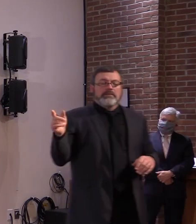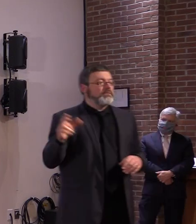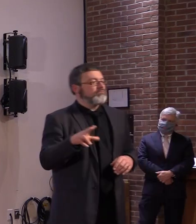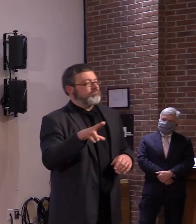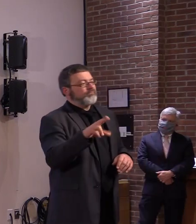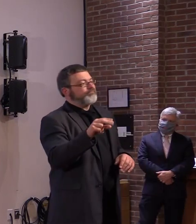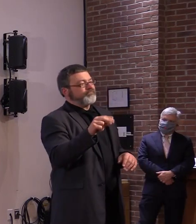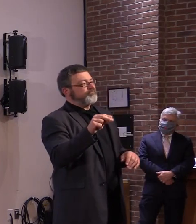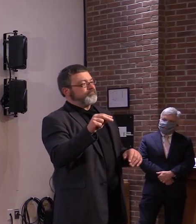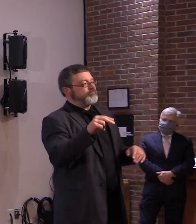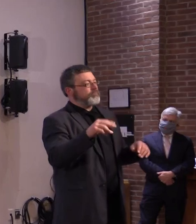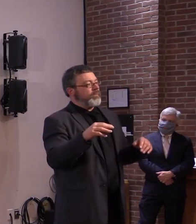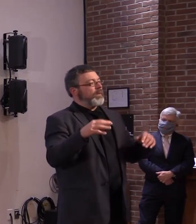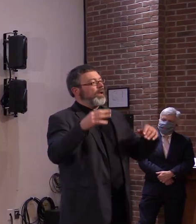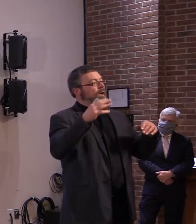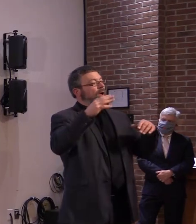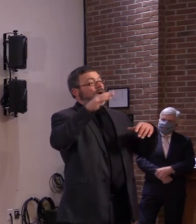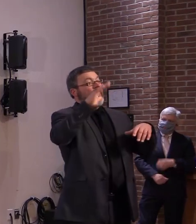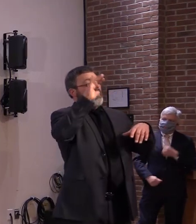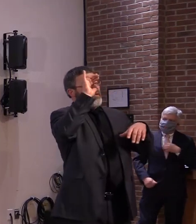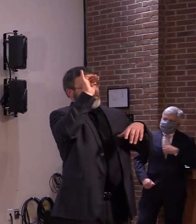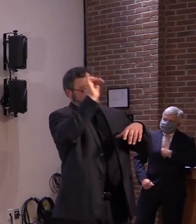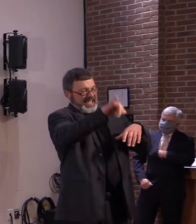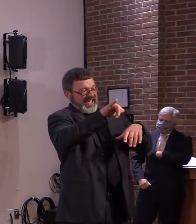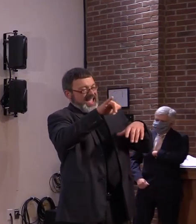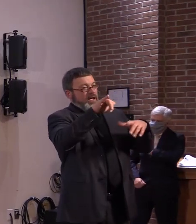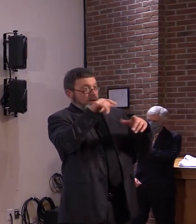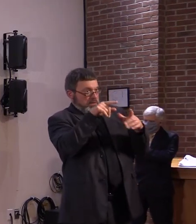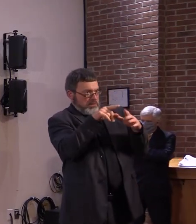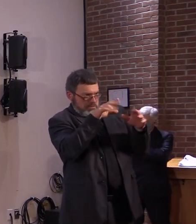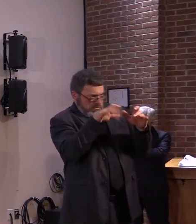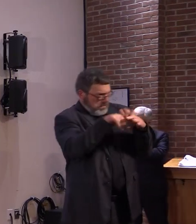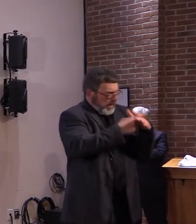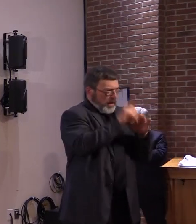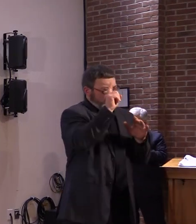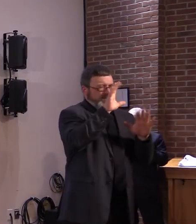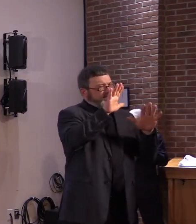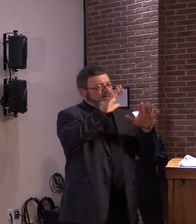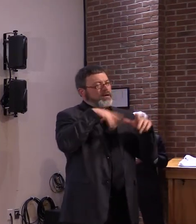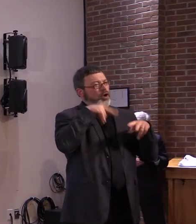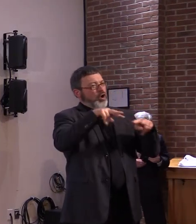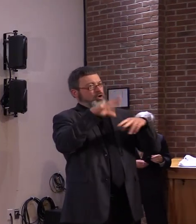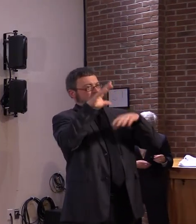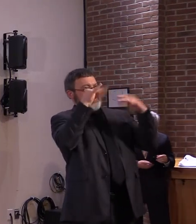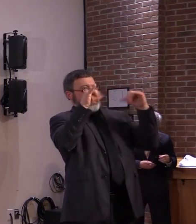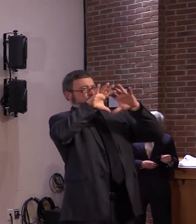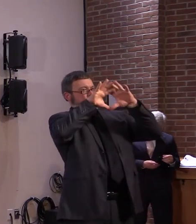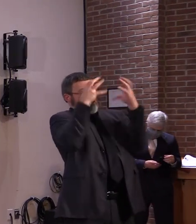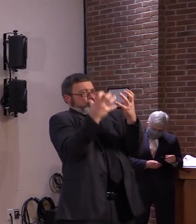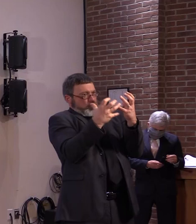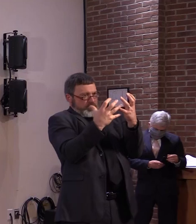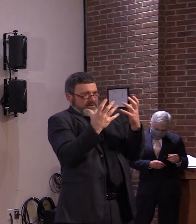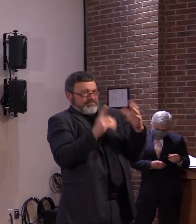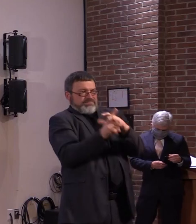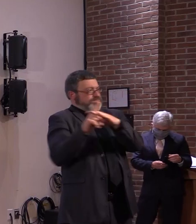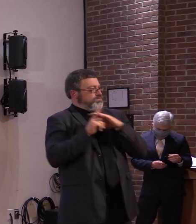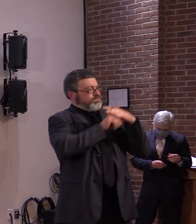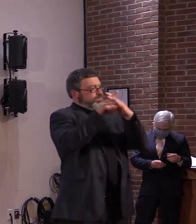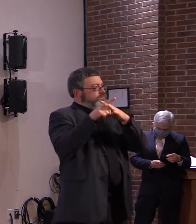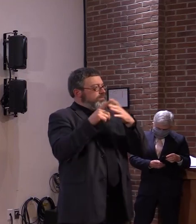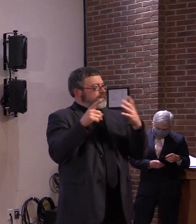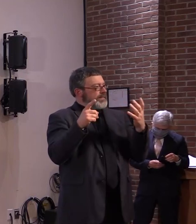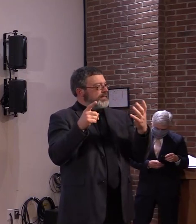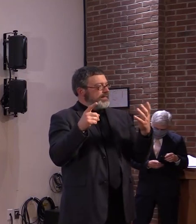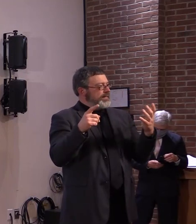of humans encroaching on environments that they haven't encroached on to as great a degree